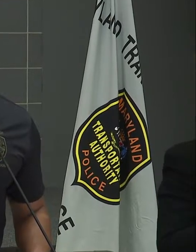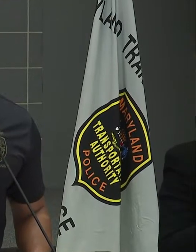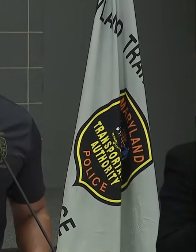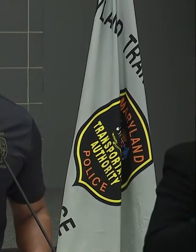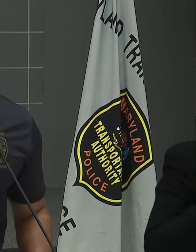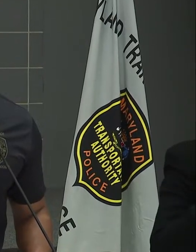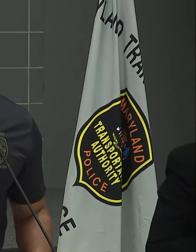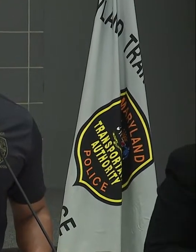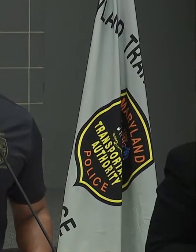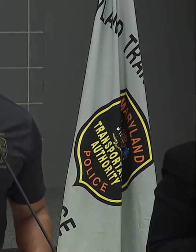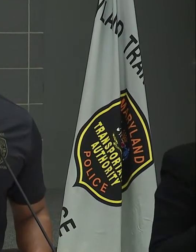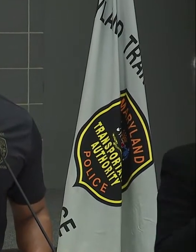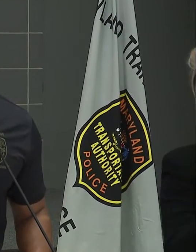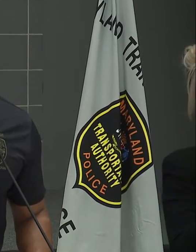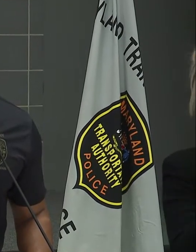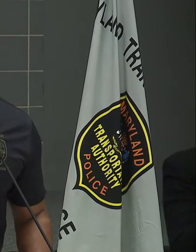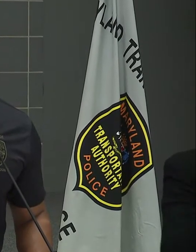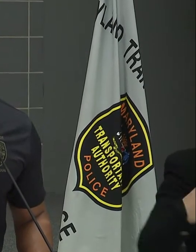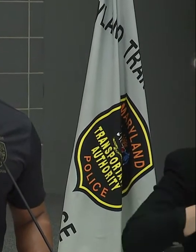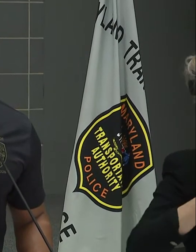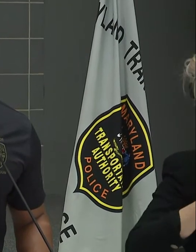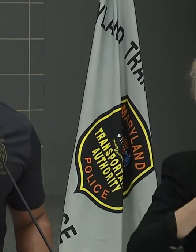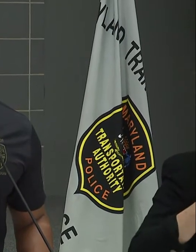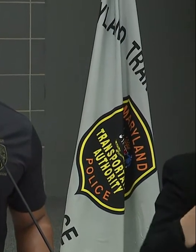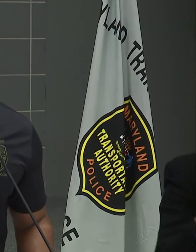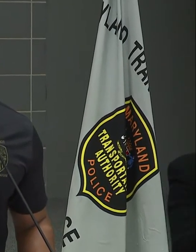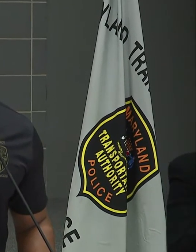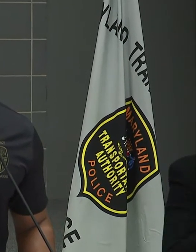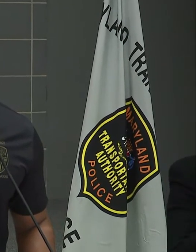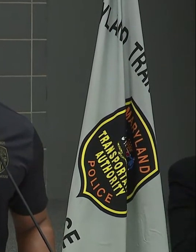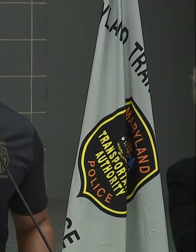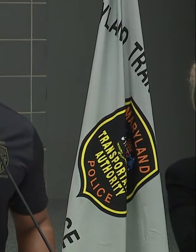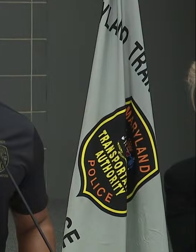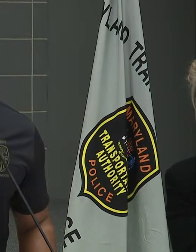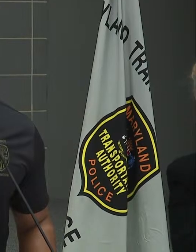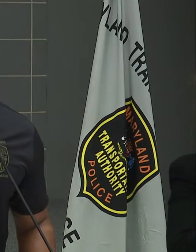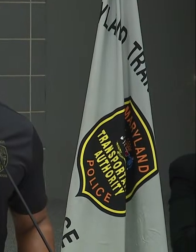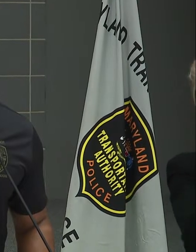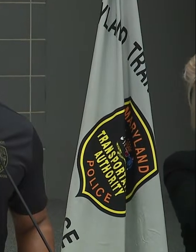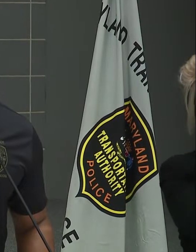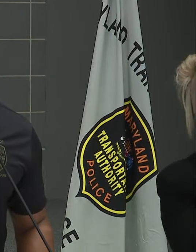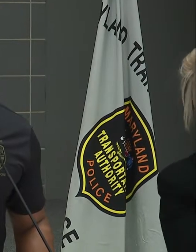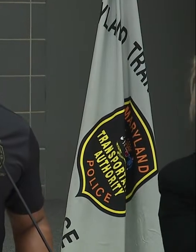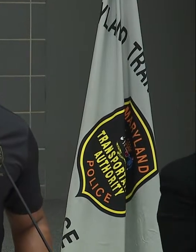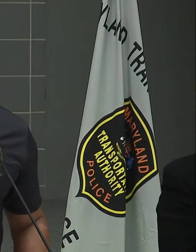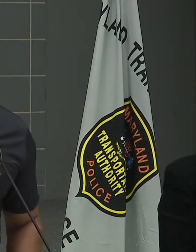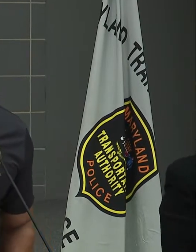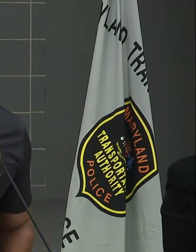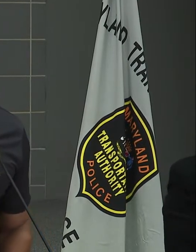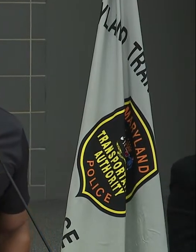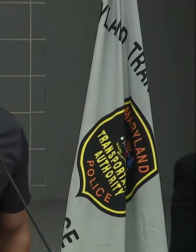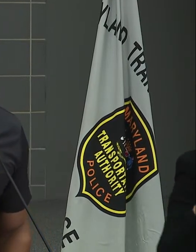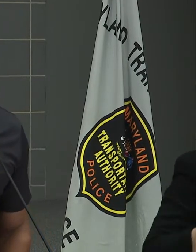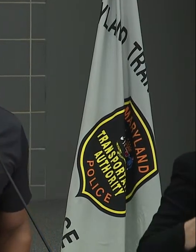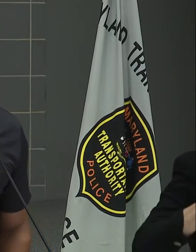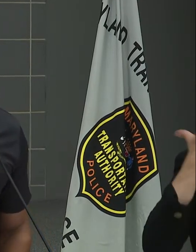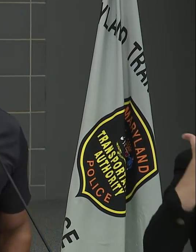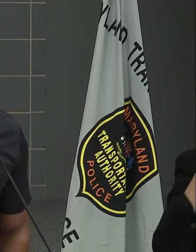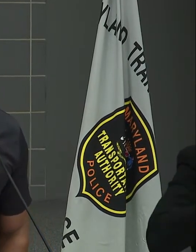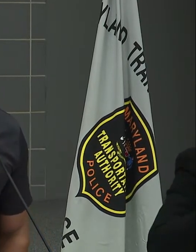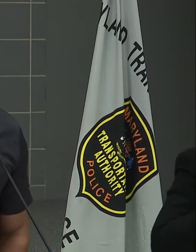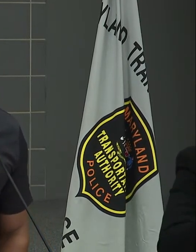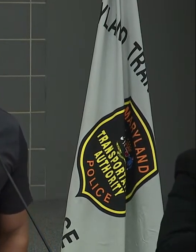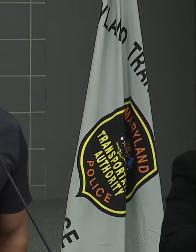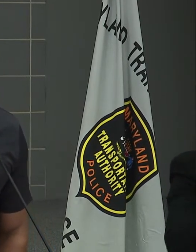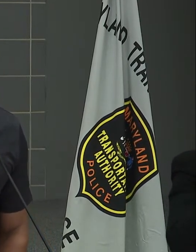and then any of the construction crew did not get any verbal warning or any type of warning. I know in the days after the collapse, Secretary Wedefield and you both talked